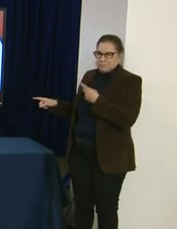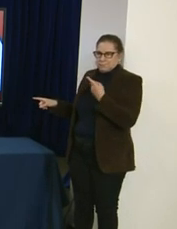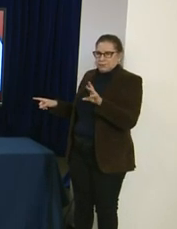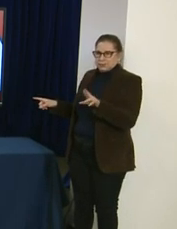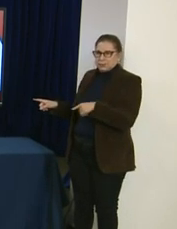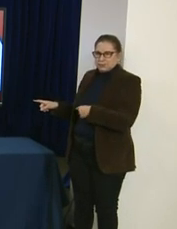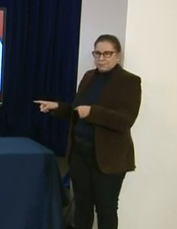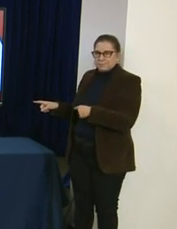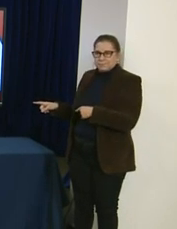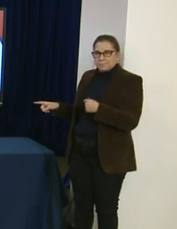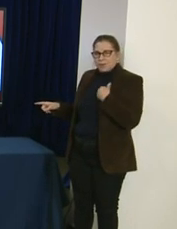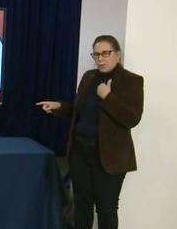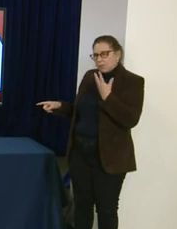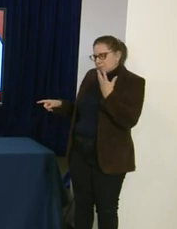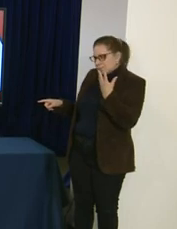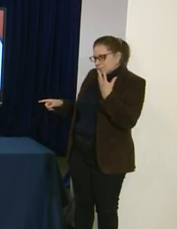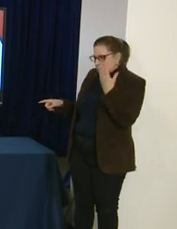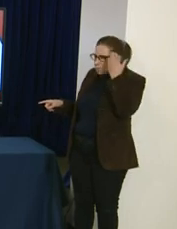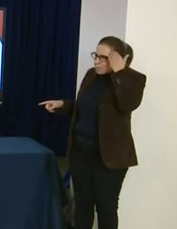that